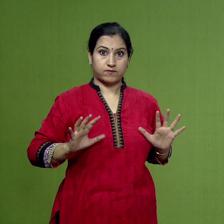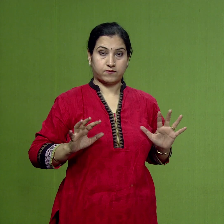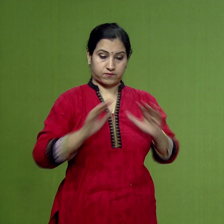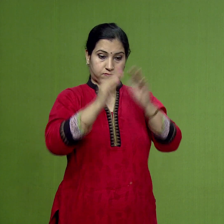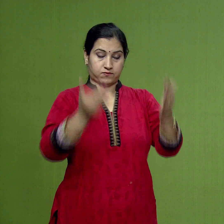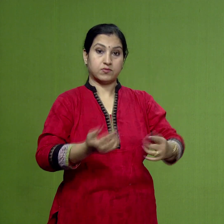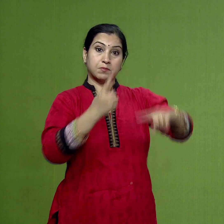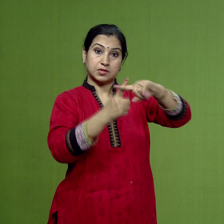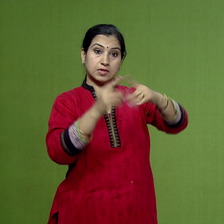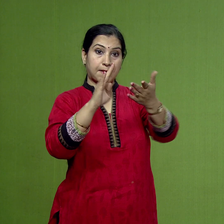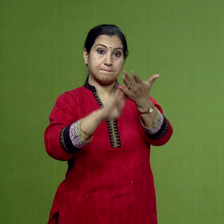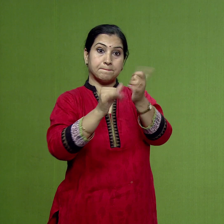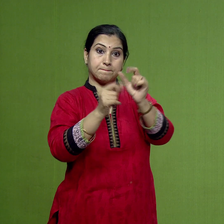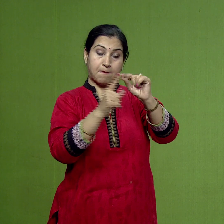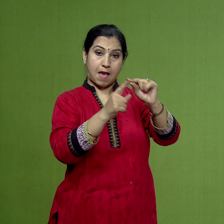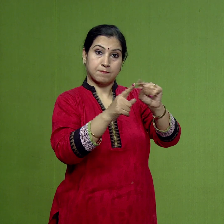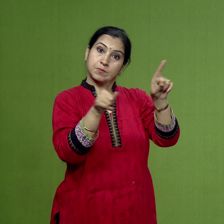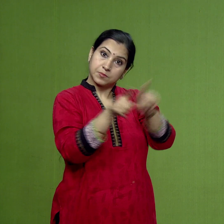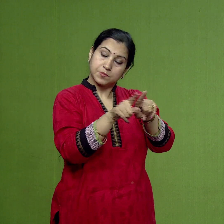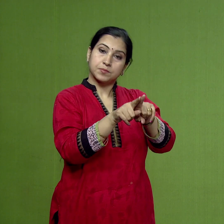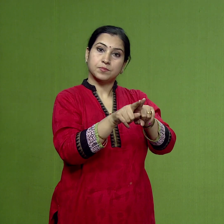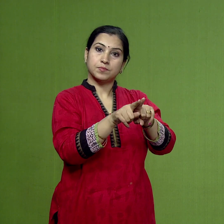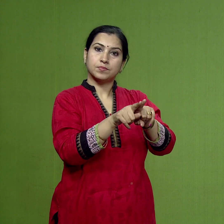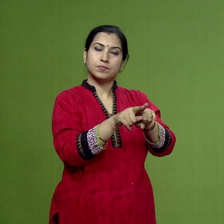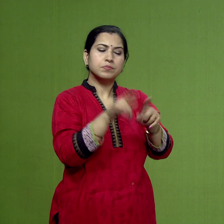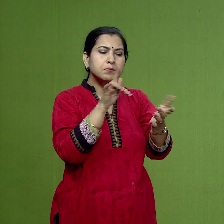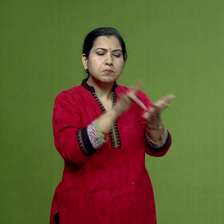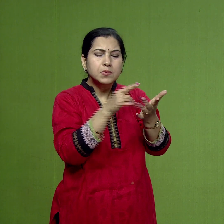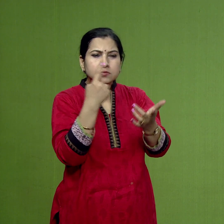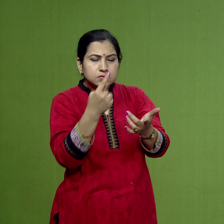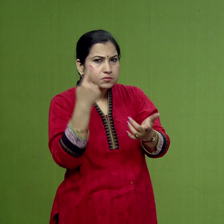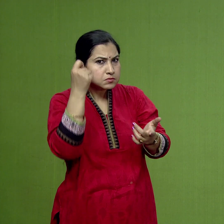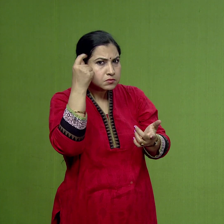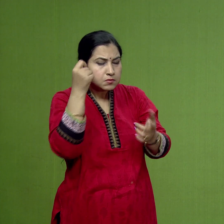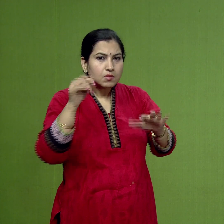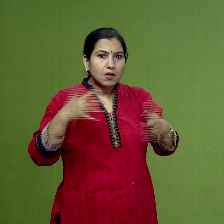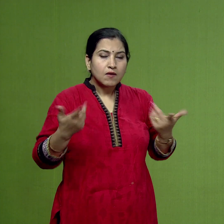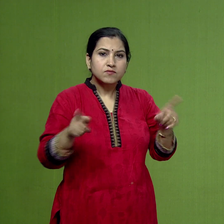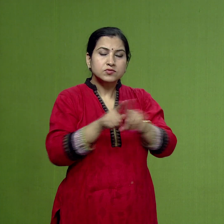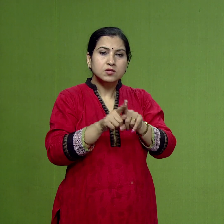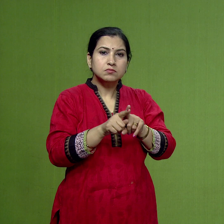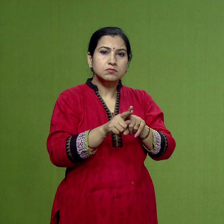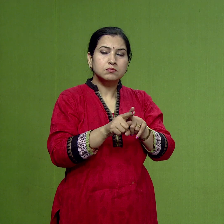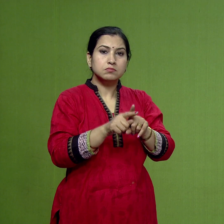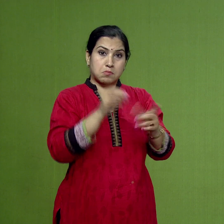map. Location can be understood in terms of absolute and relative